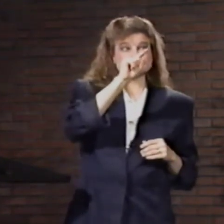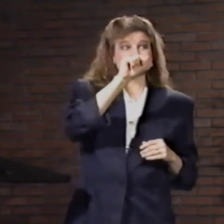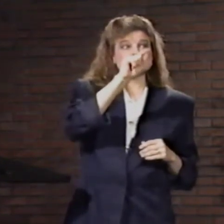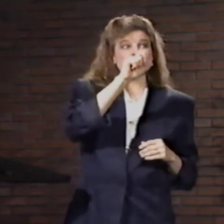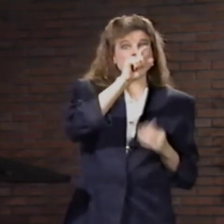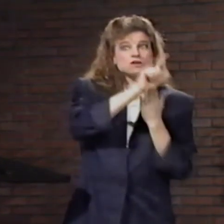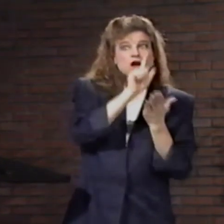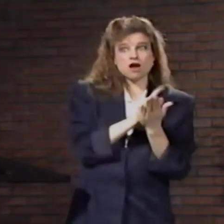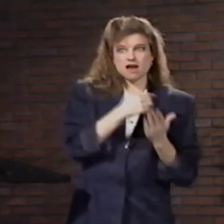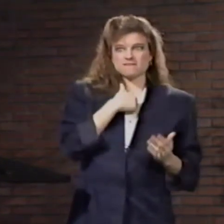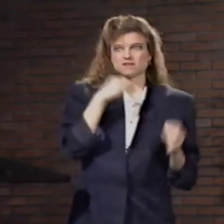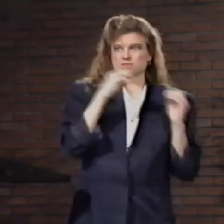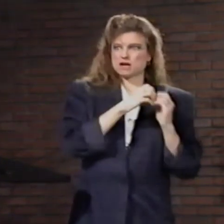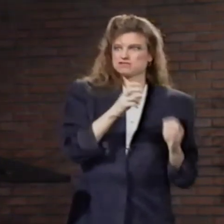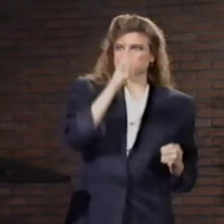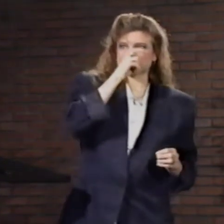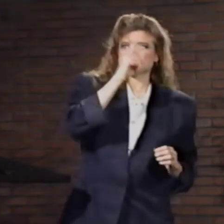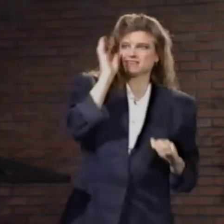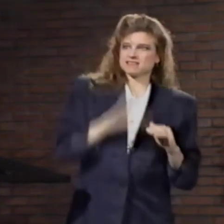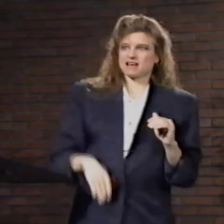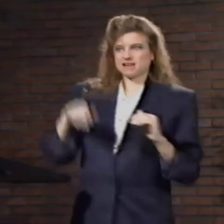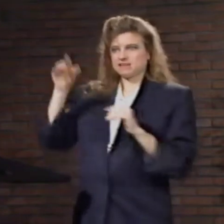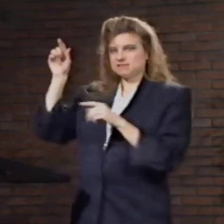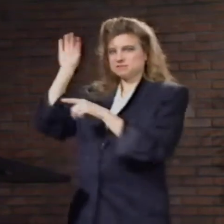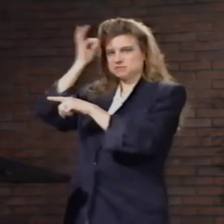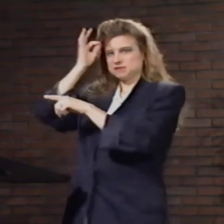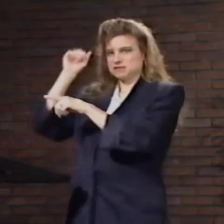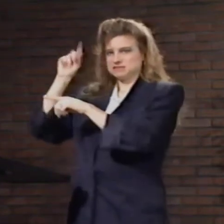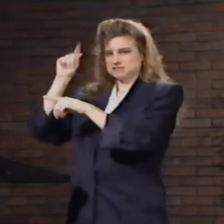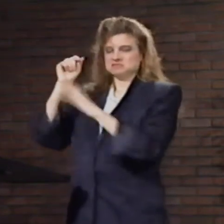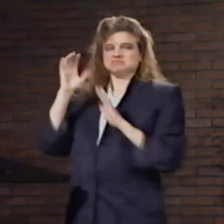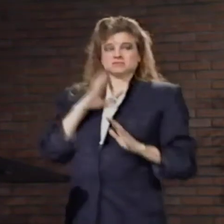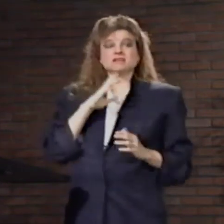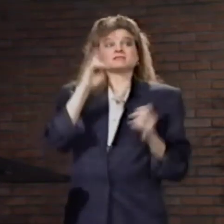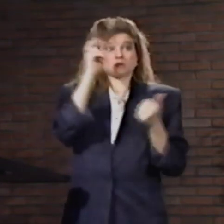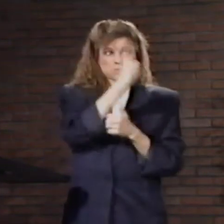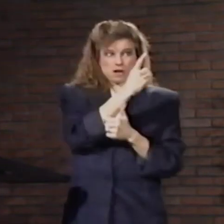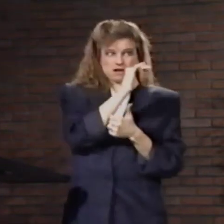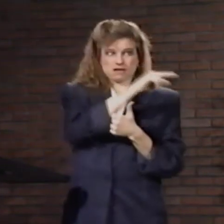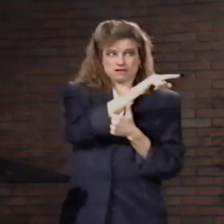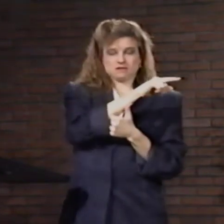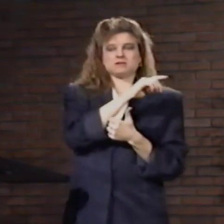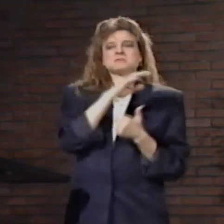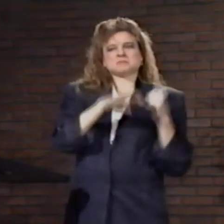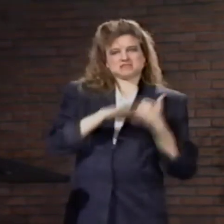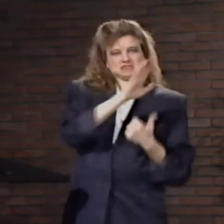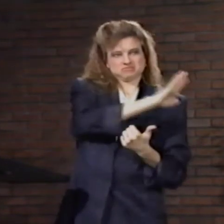less than 15, then you do not have to, unless there is a state law that is more strict than the ADA.